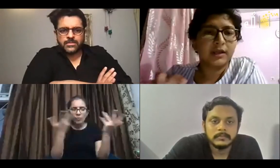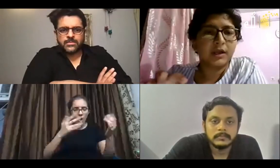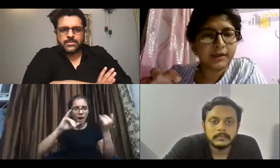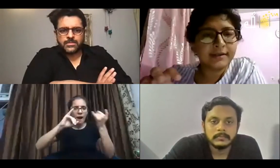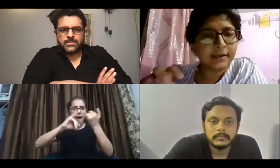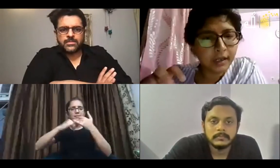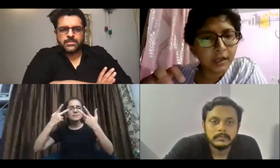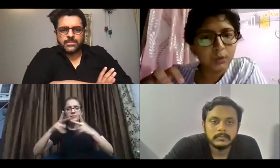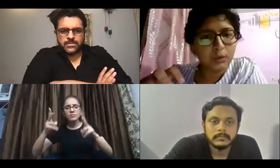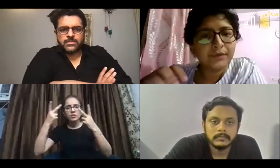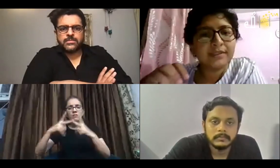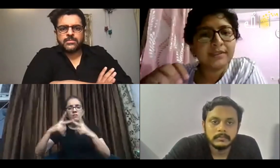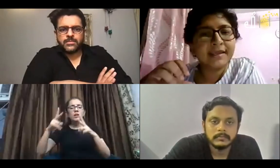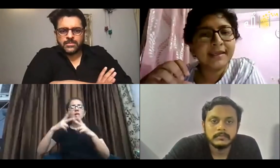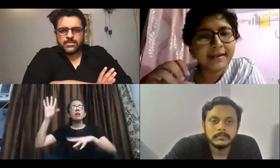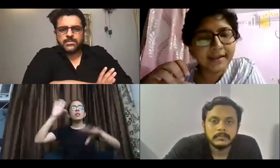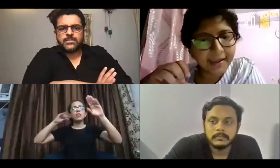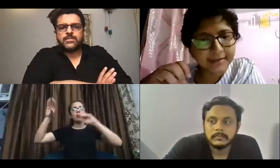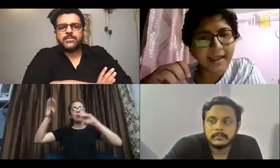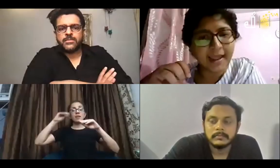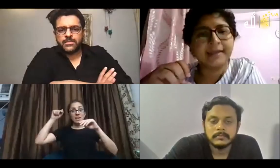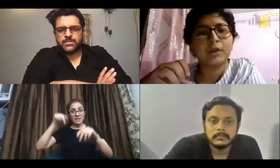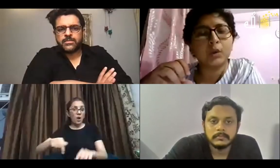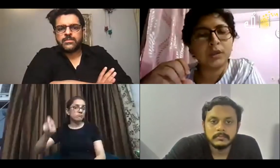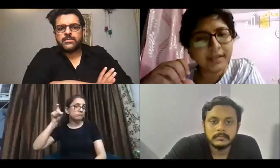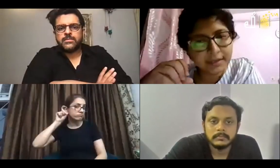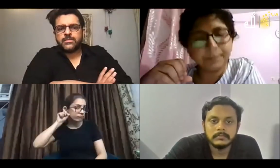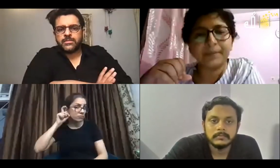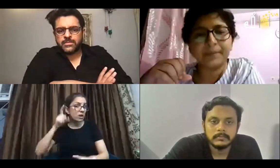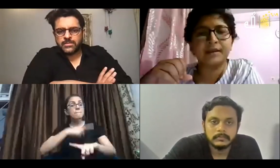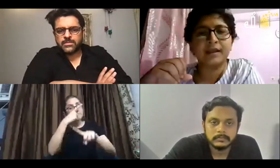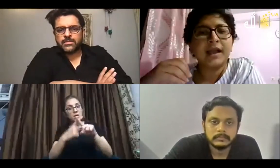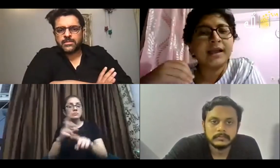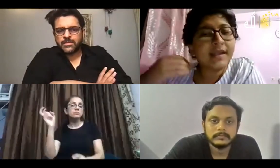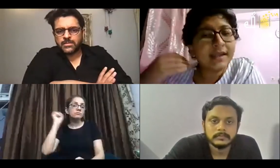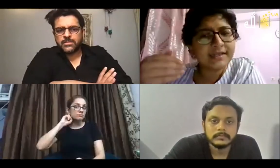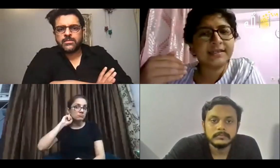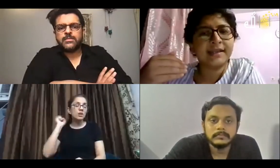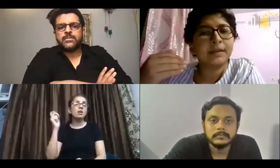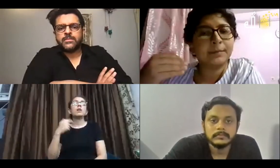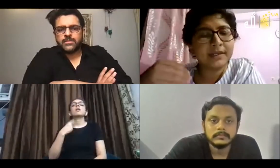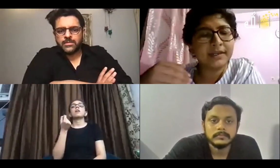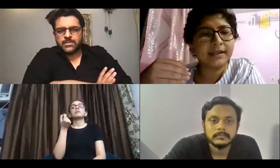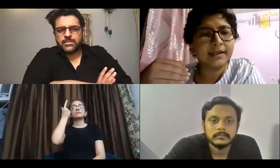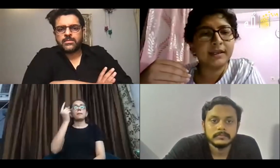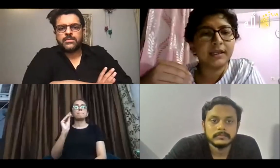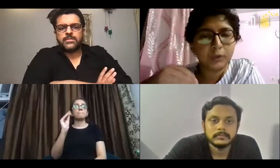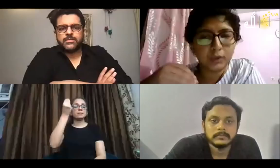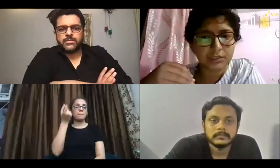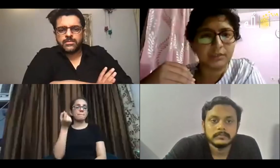vowel, right now, with hearing aid and cochlear implant, I understand better